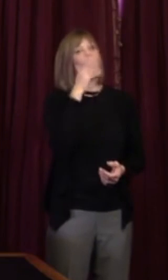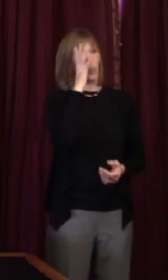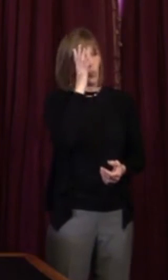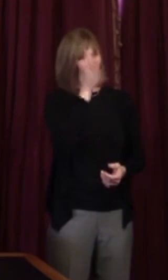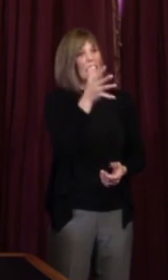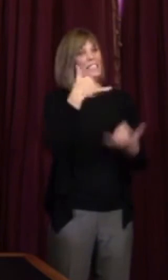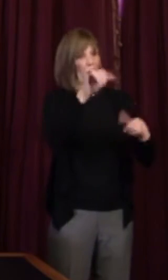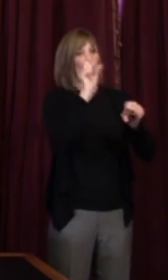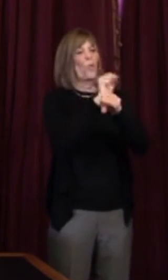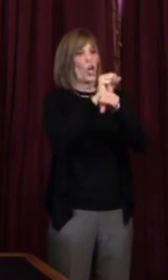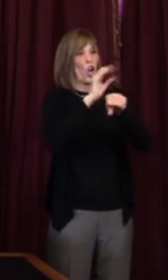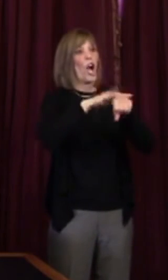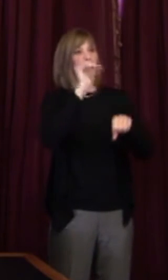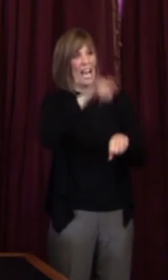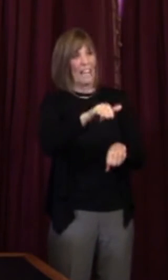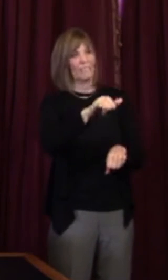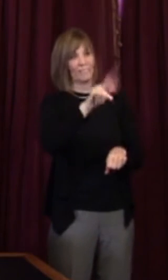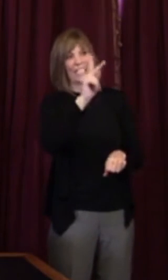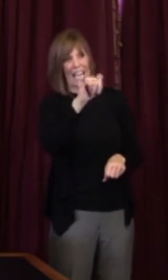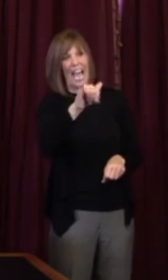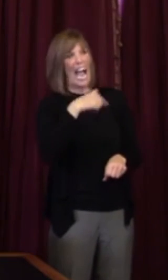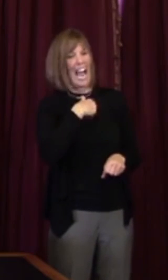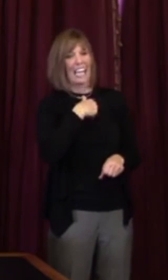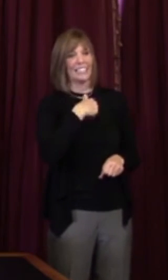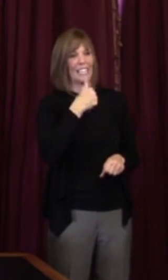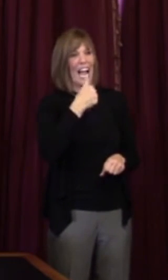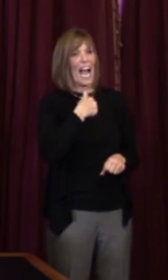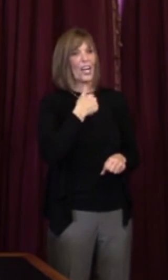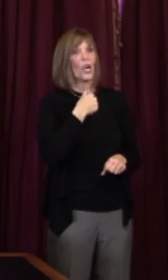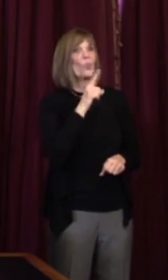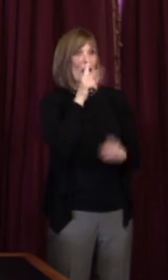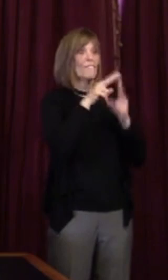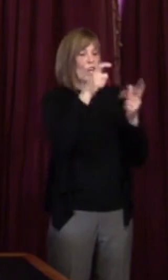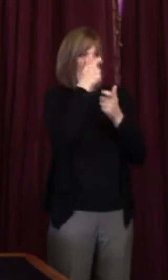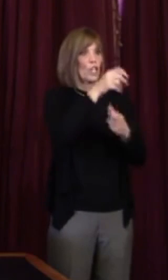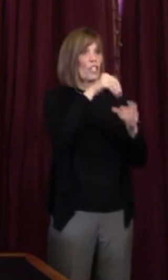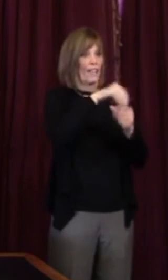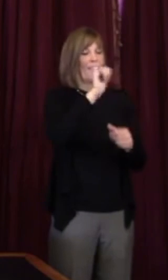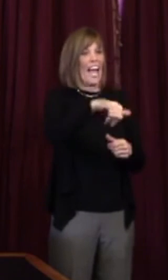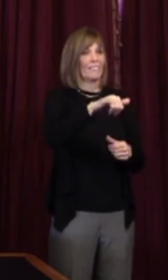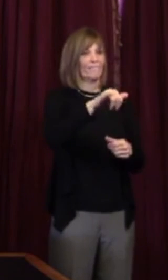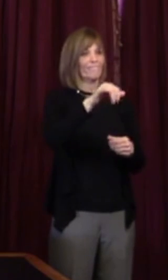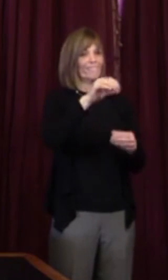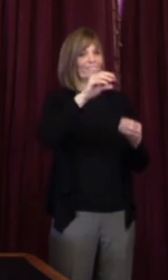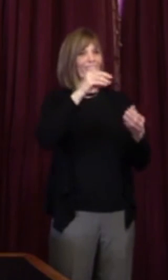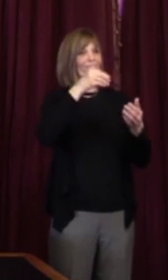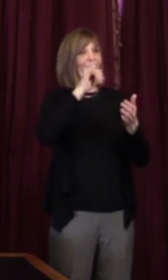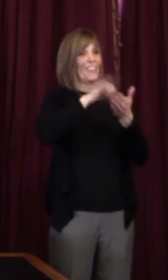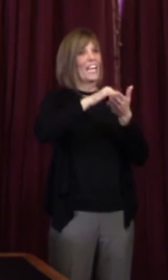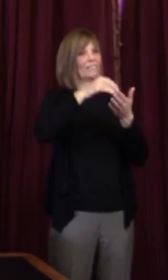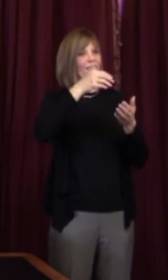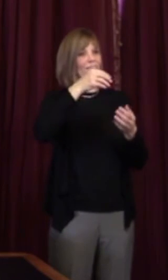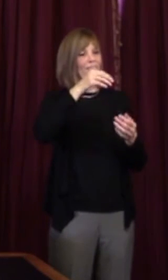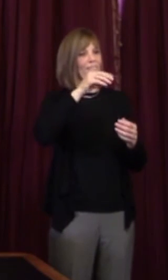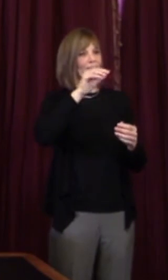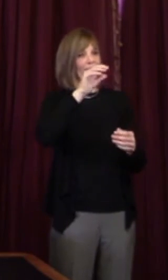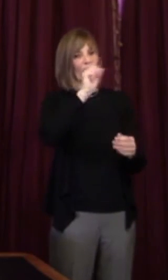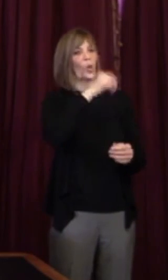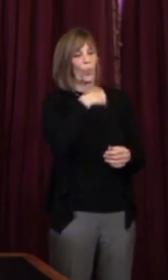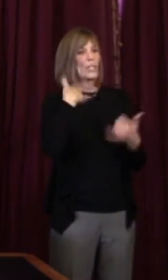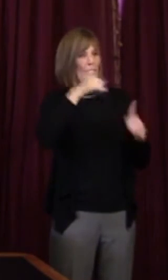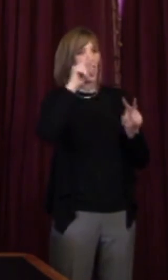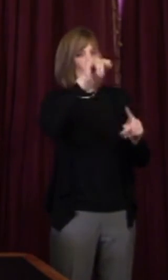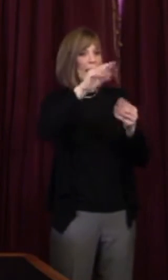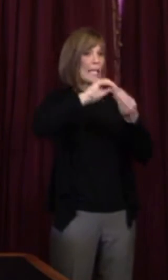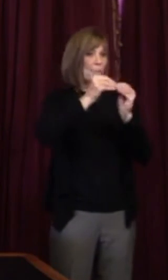We're still working on that, Kay. It's something I'm, you know, very interested in right now, or have to continue to be interested in. So we're continuing to look at the